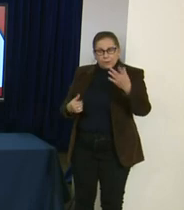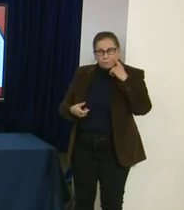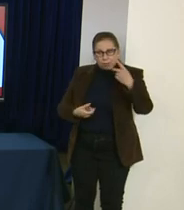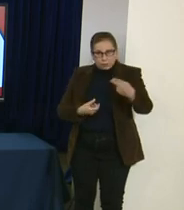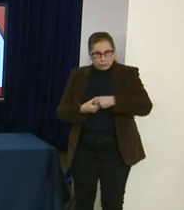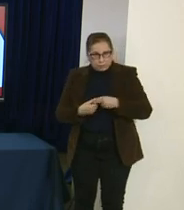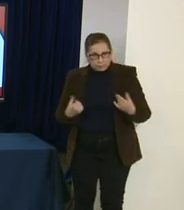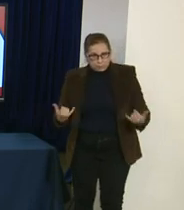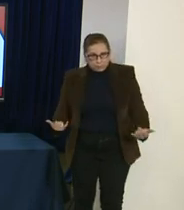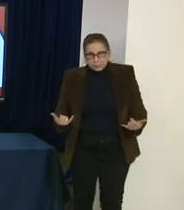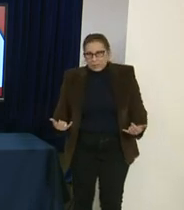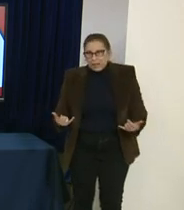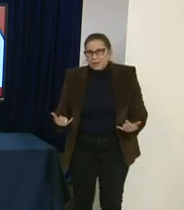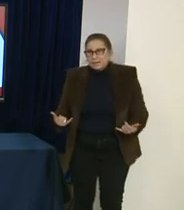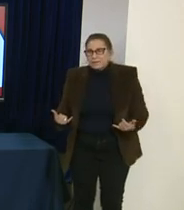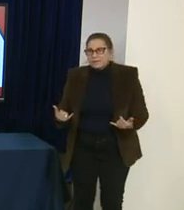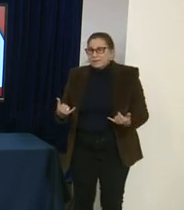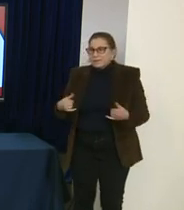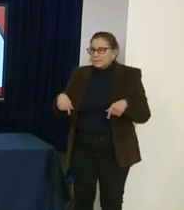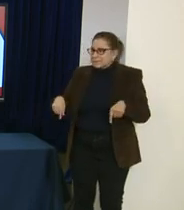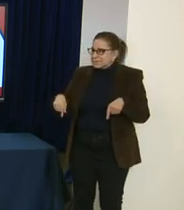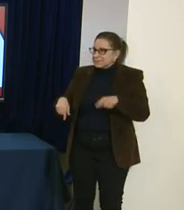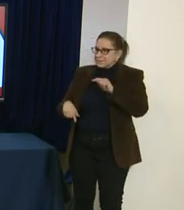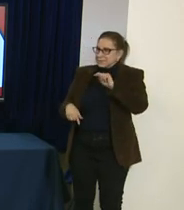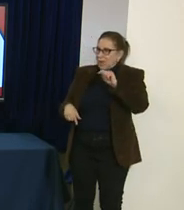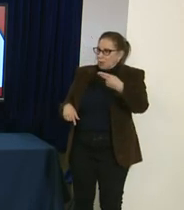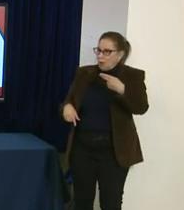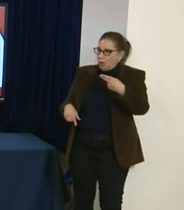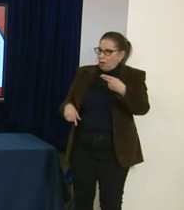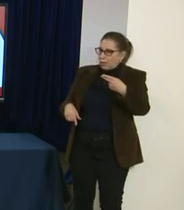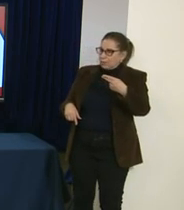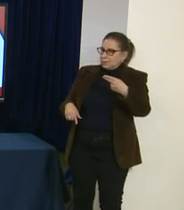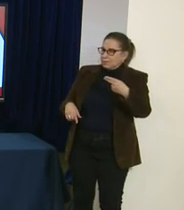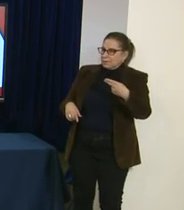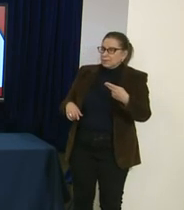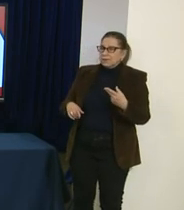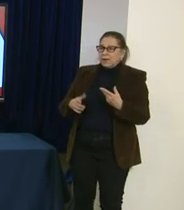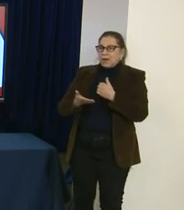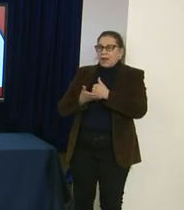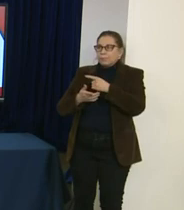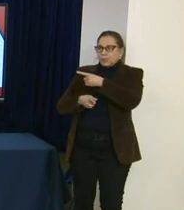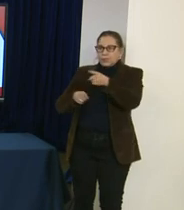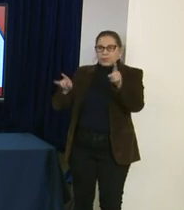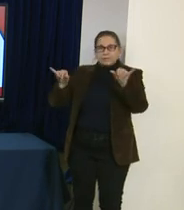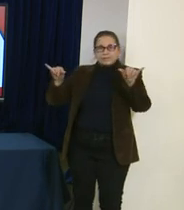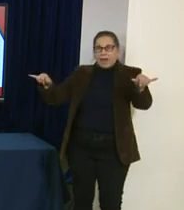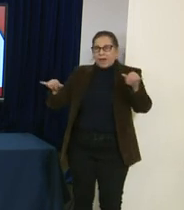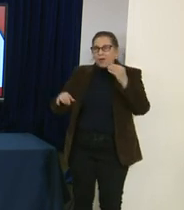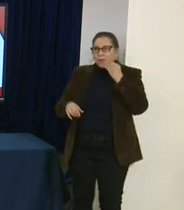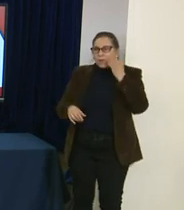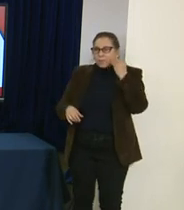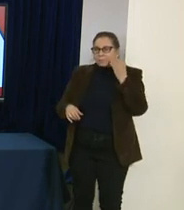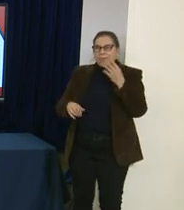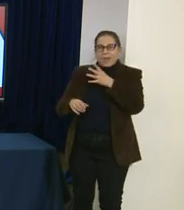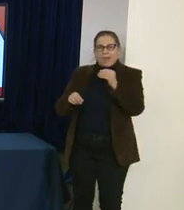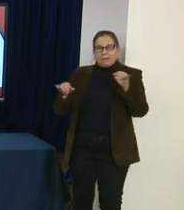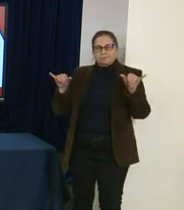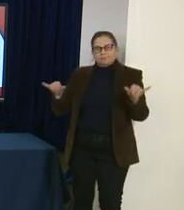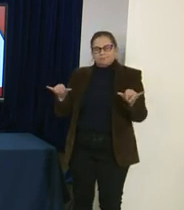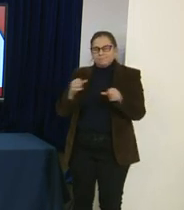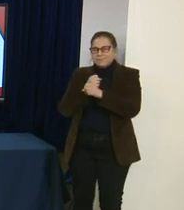do to have you all stay home and continue to be safe. Here in the District of Columbia, we currently